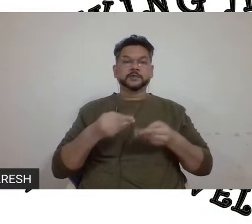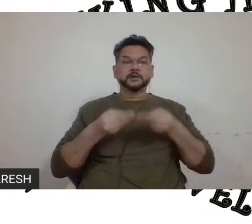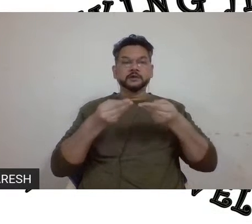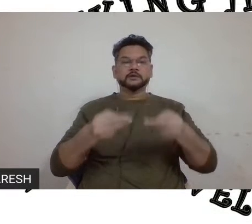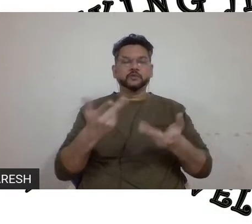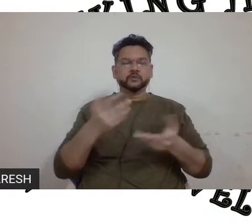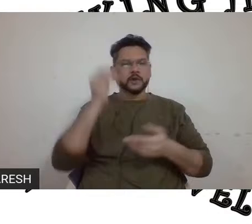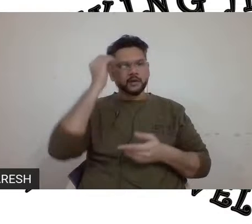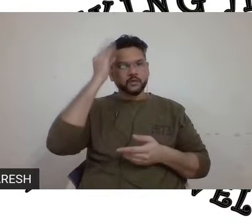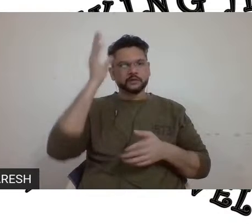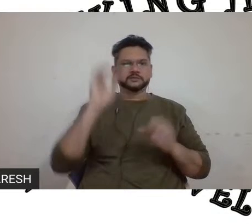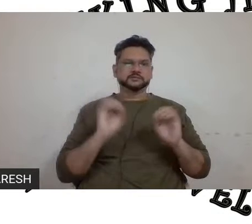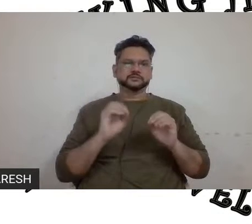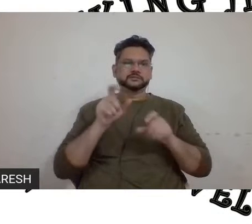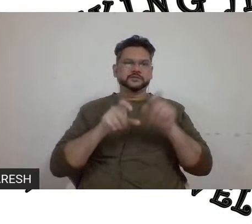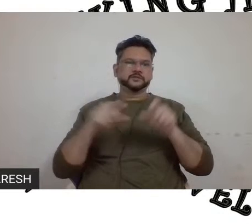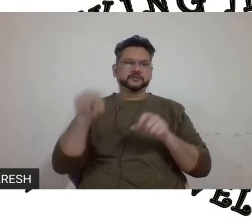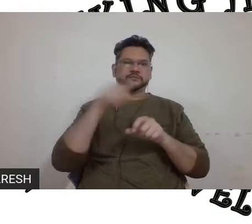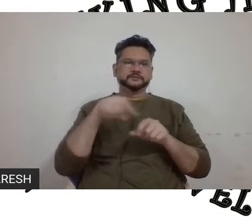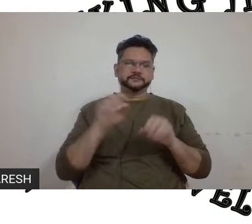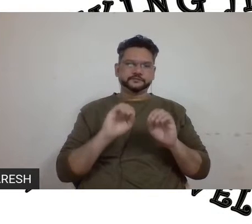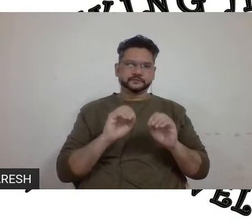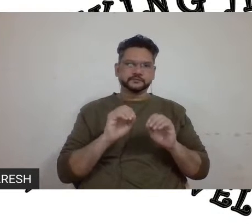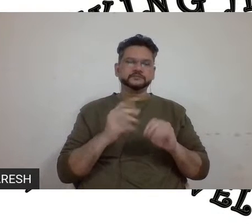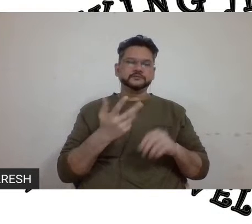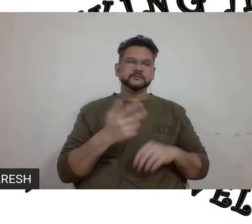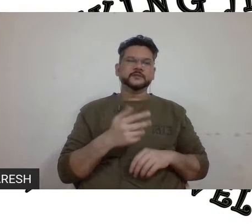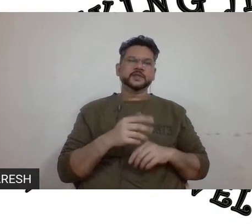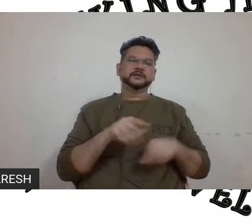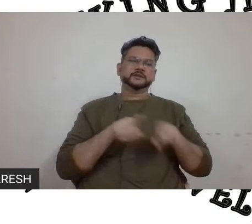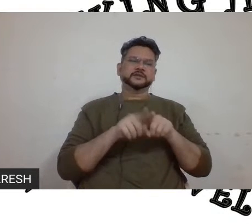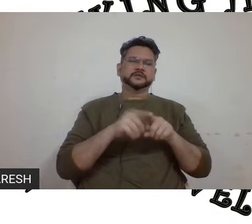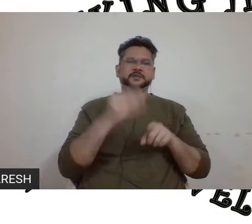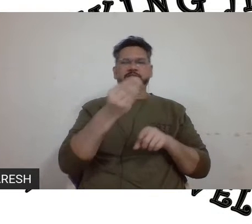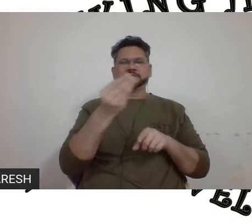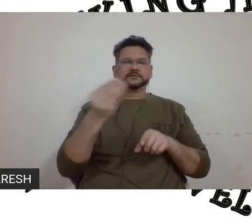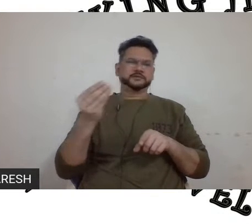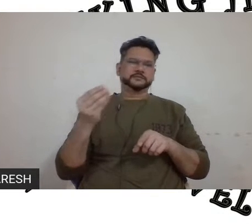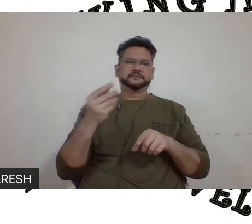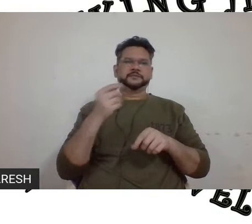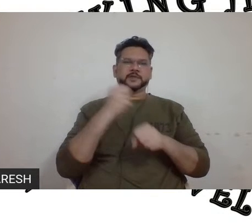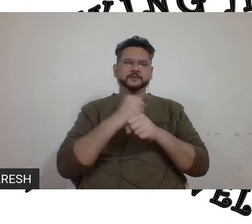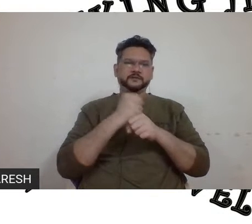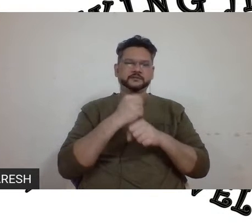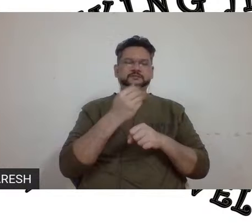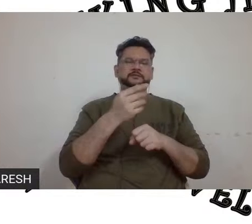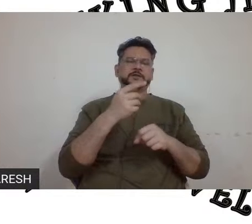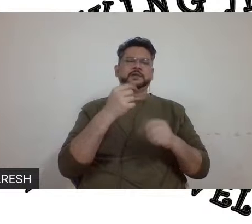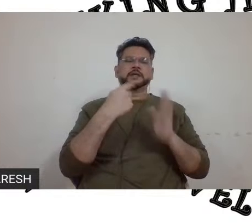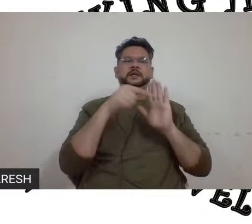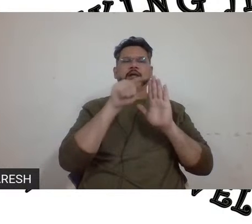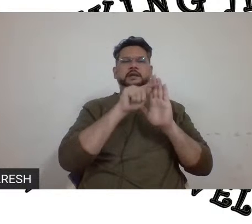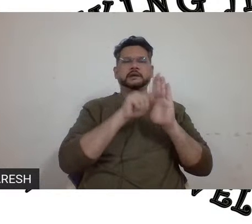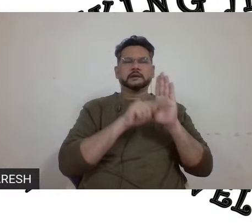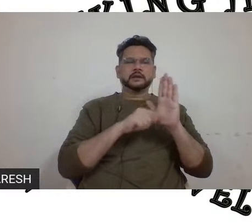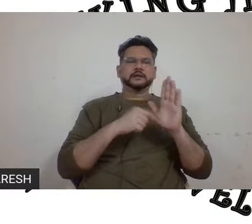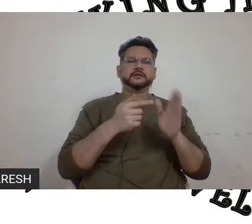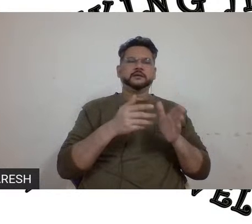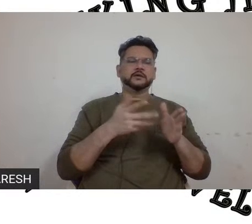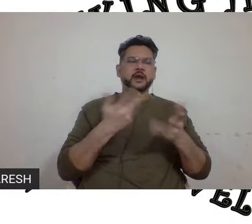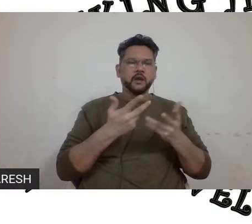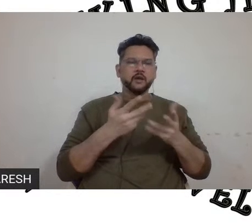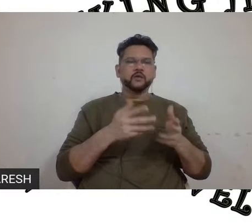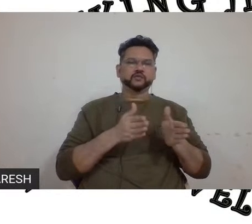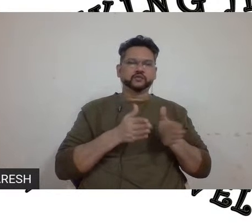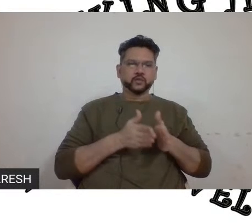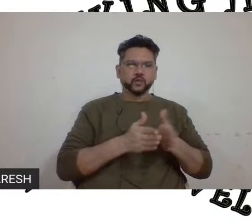is pretty. They have their own SOPs and own guidelines which they follow. So they are generally pretty competent in conducting the